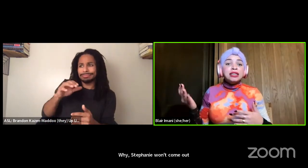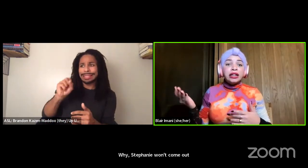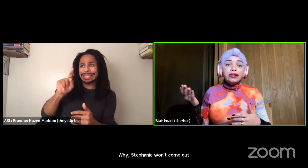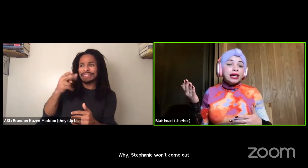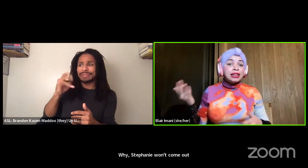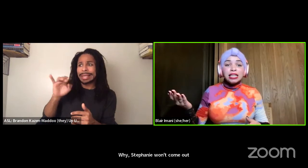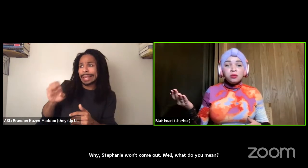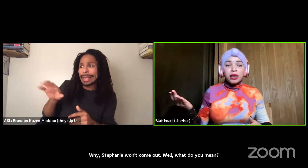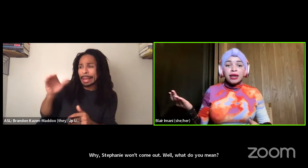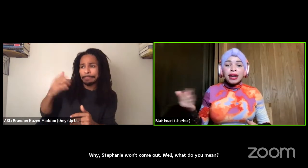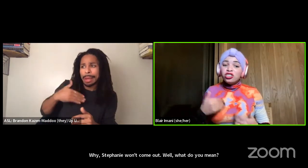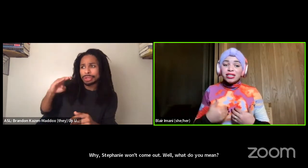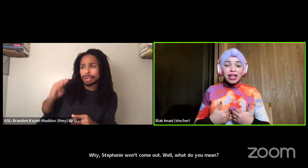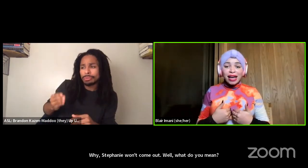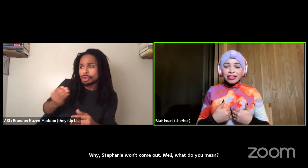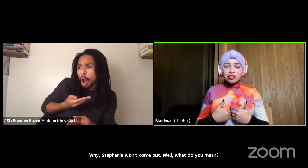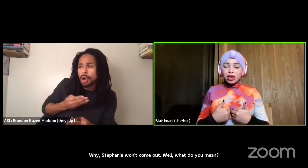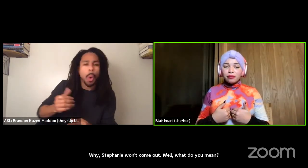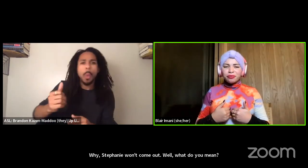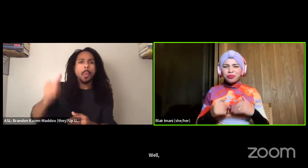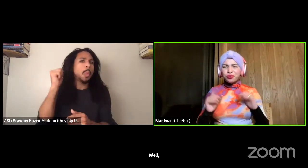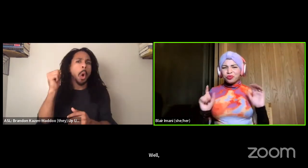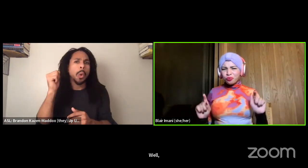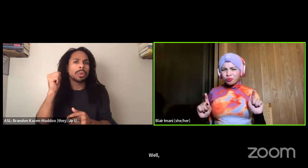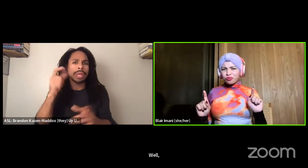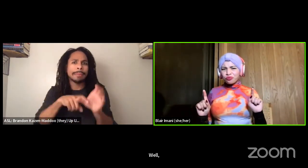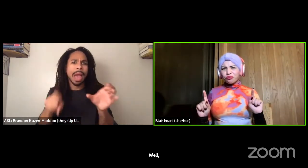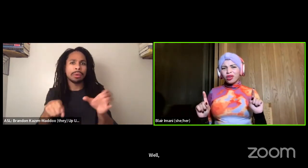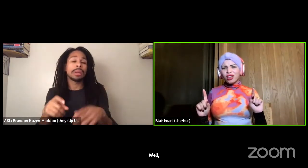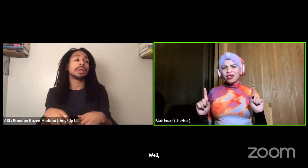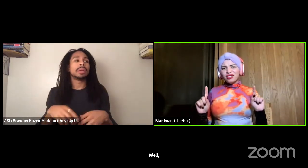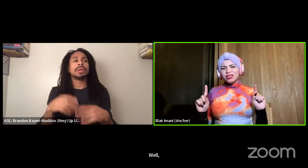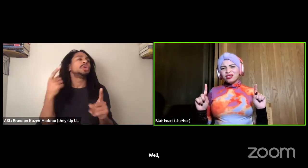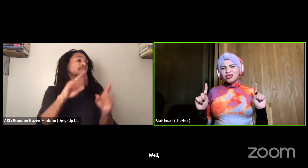Well, Stephanie's clearly a lesbian and she's lying to me.